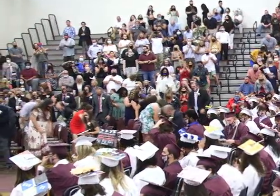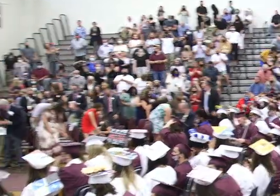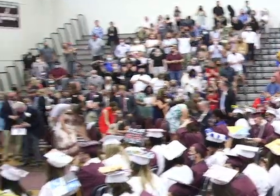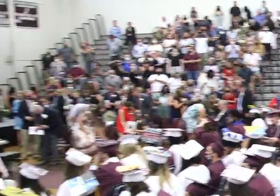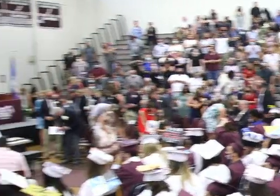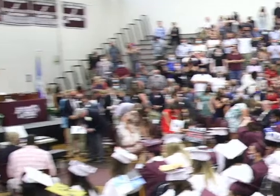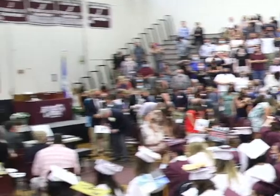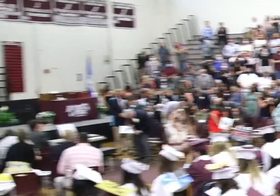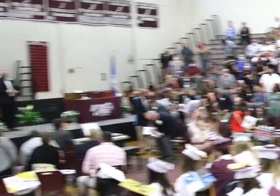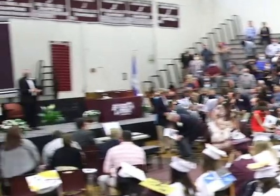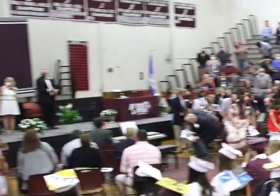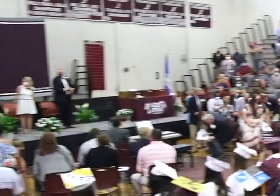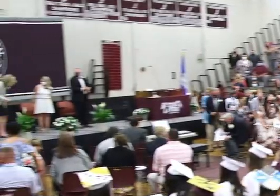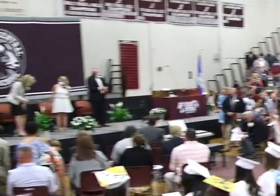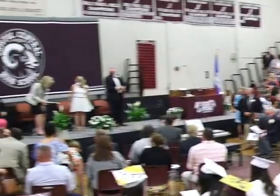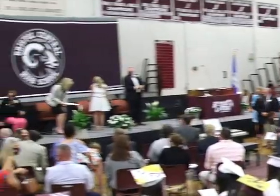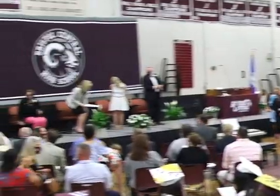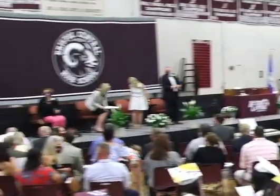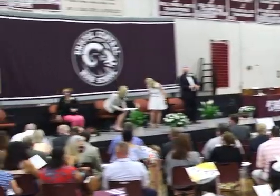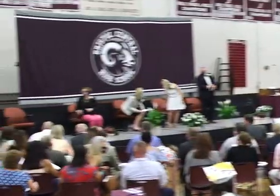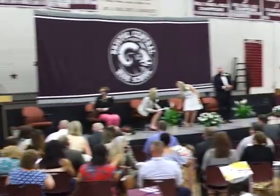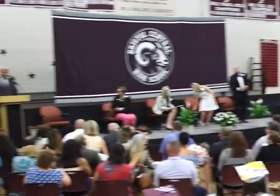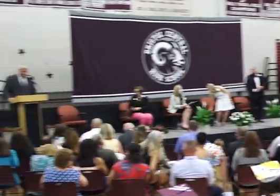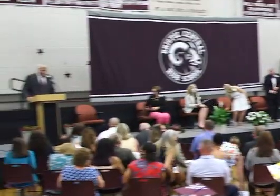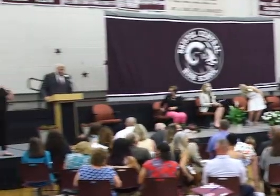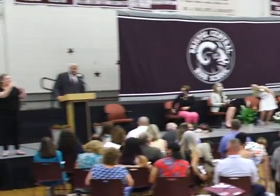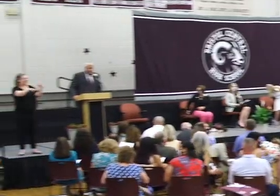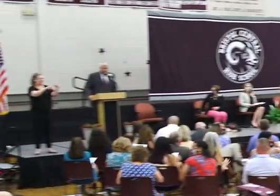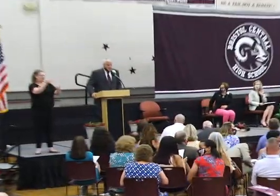Remember that feeling. It's going to get tough in a couple weeks, boys.